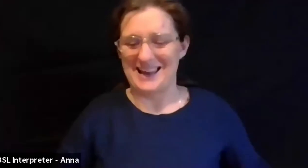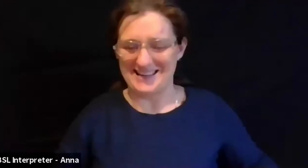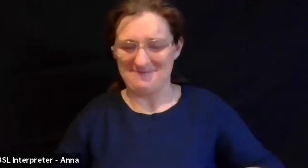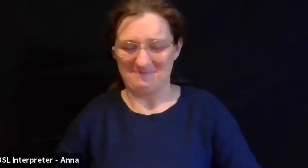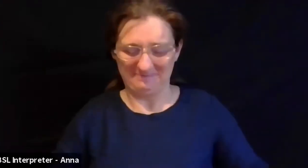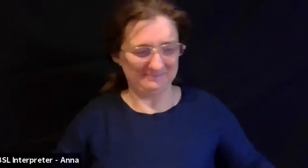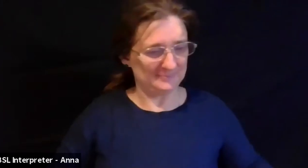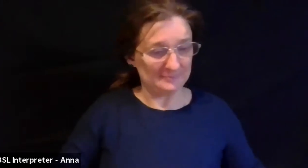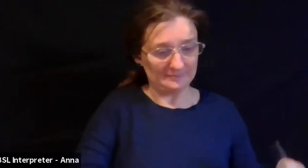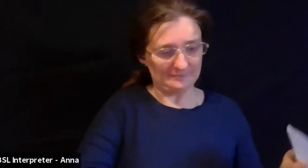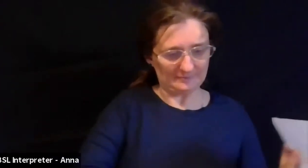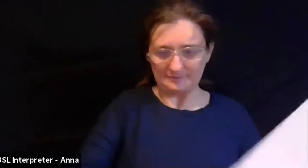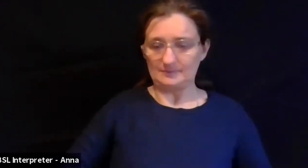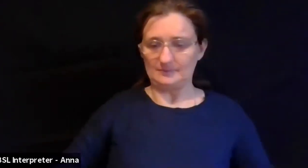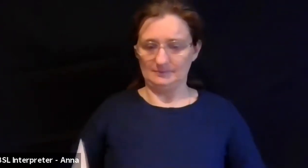Okay.